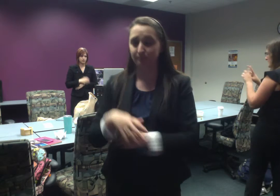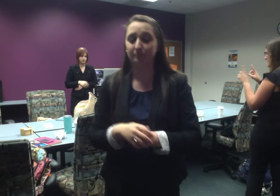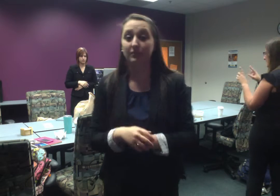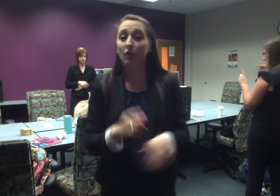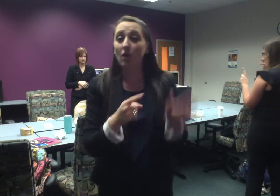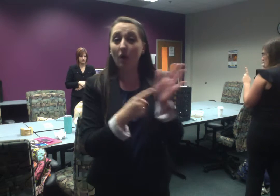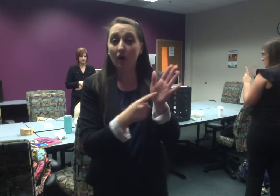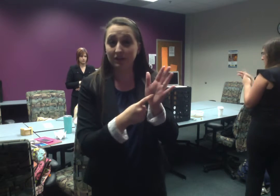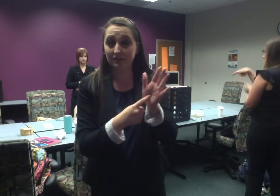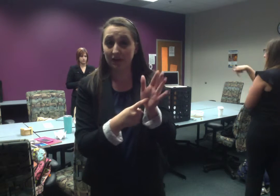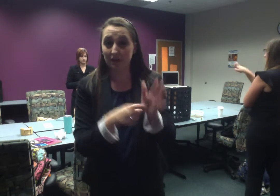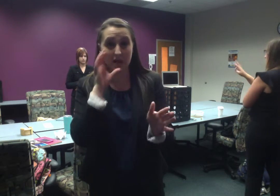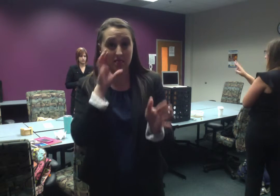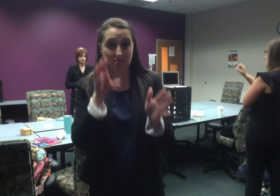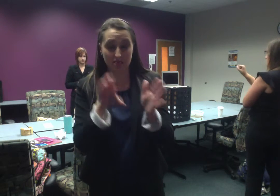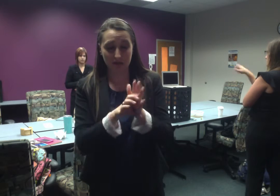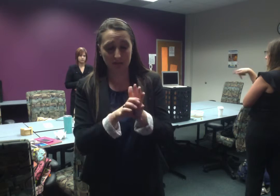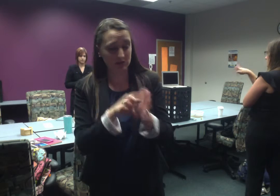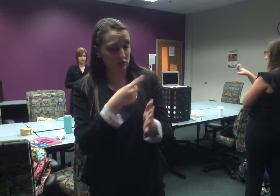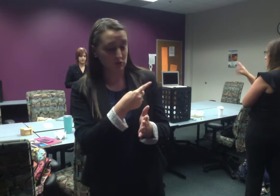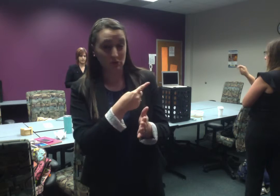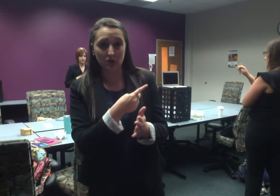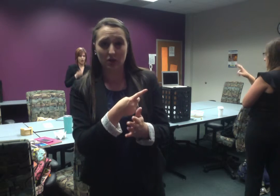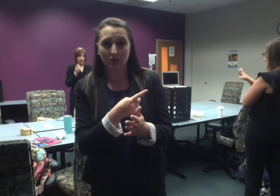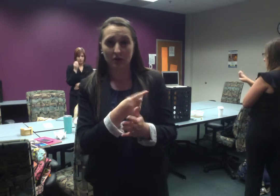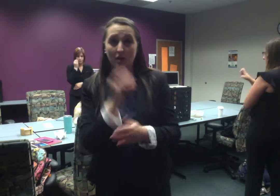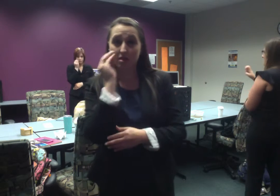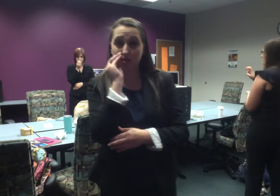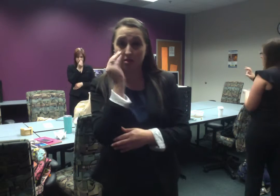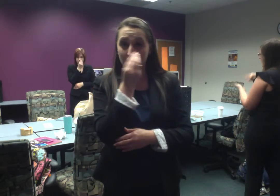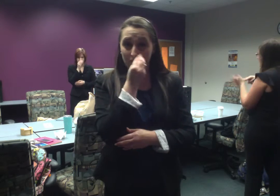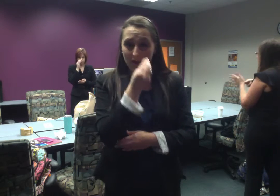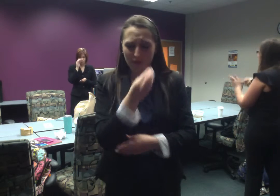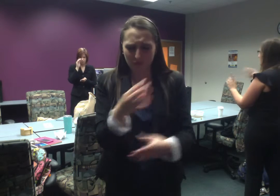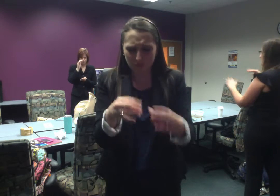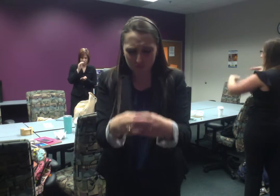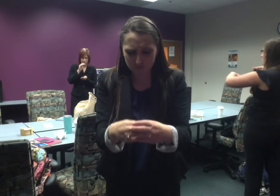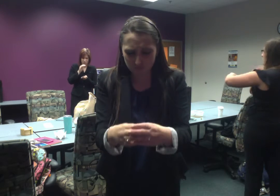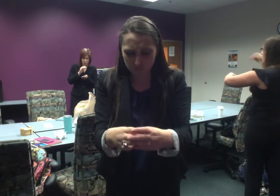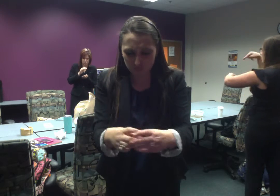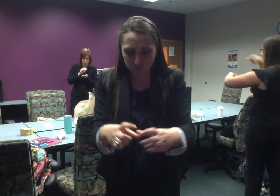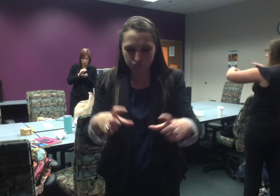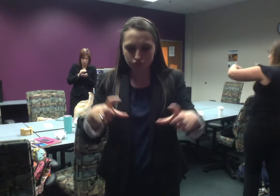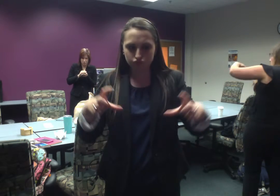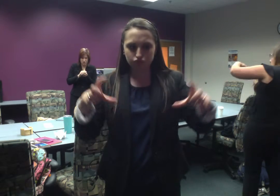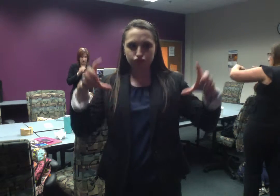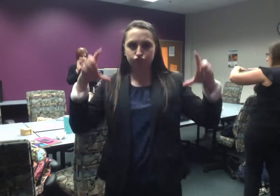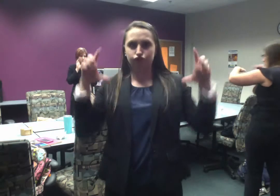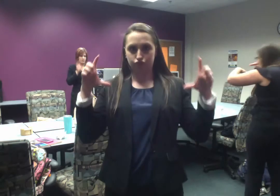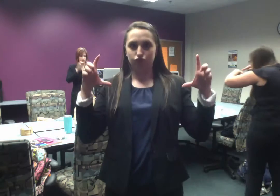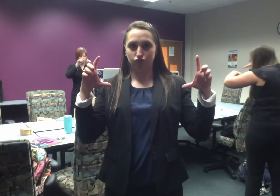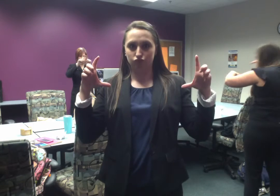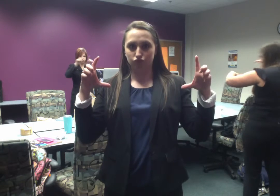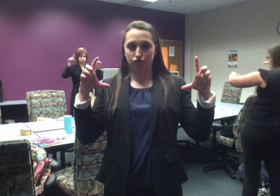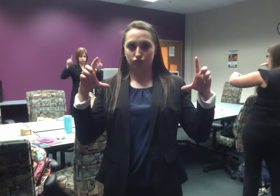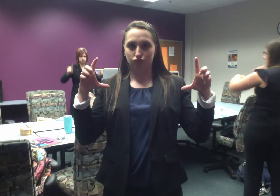a small flower and she would enlarge it so that it was huge. This painting, for example, is probably as big as